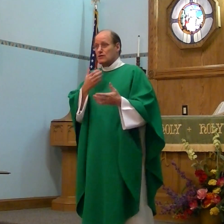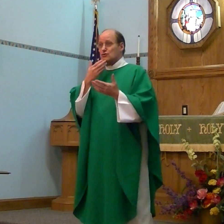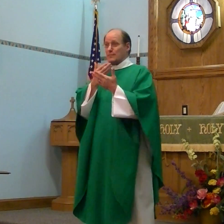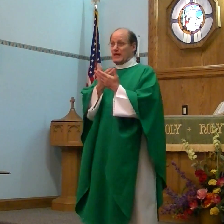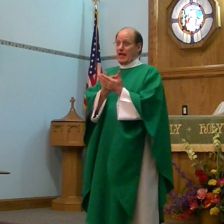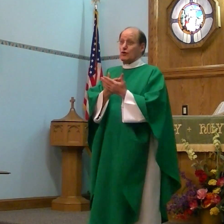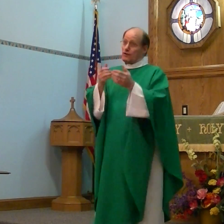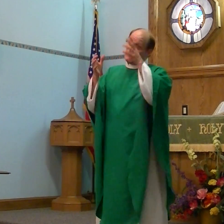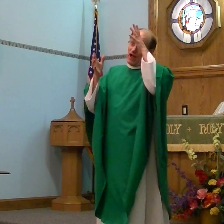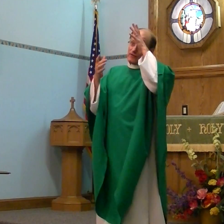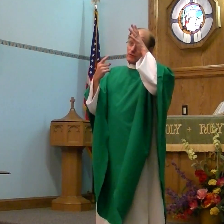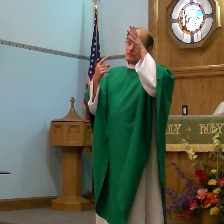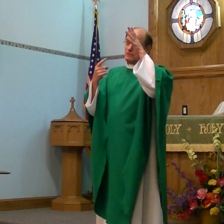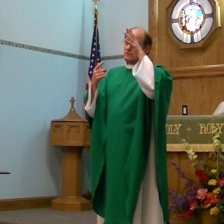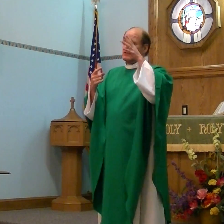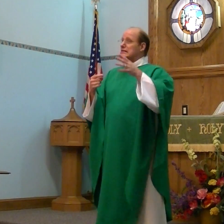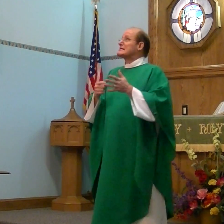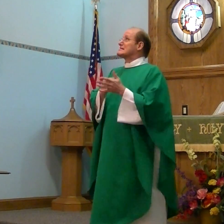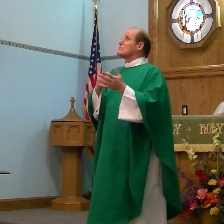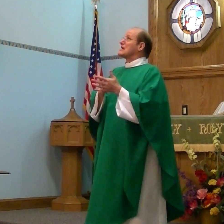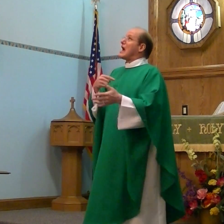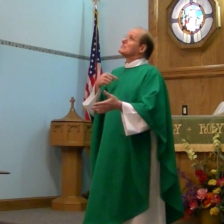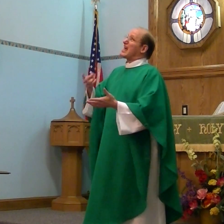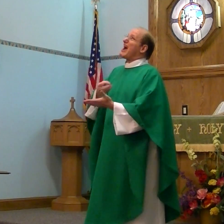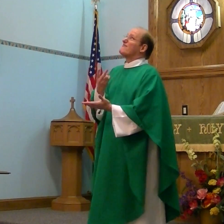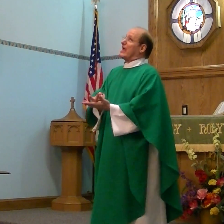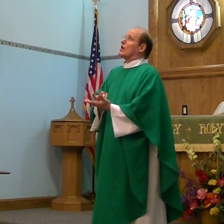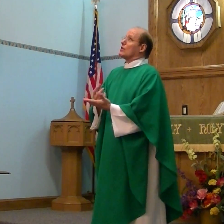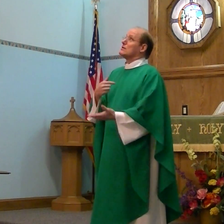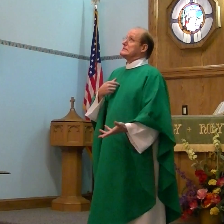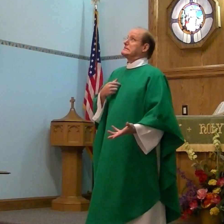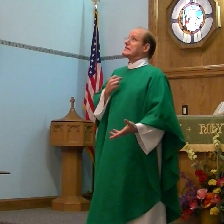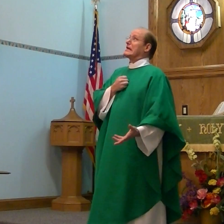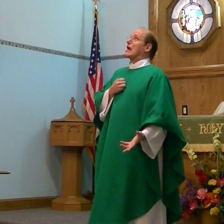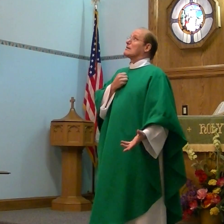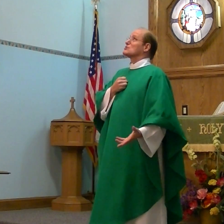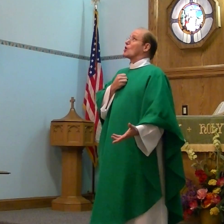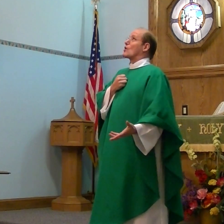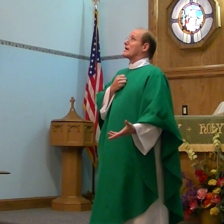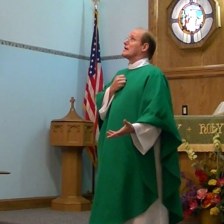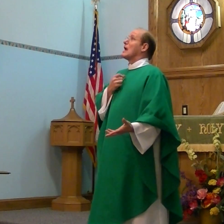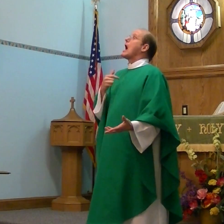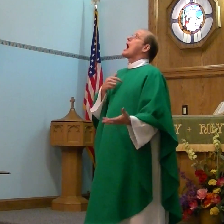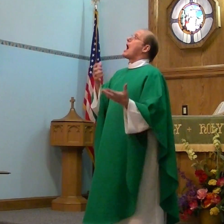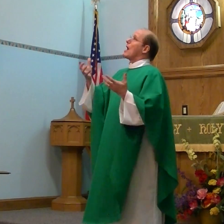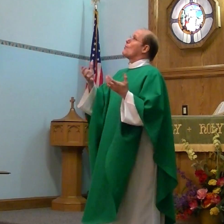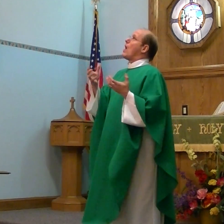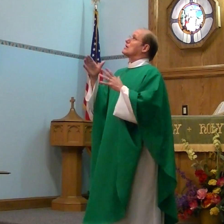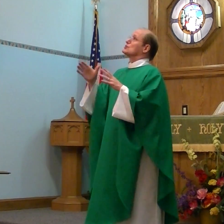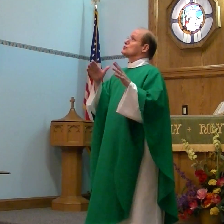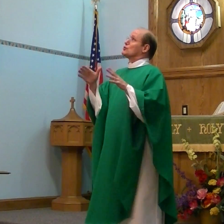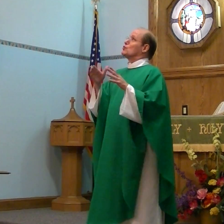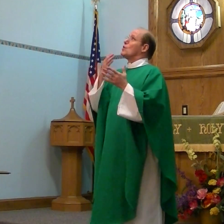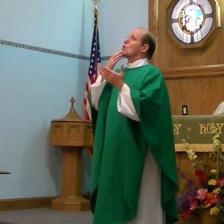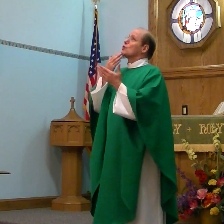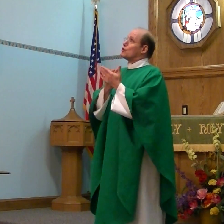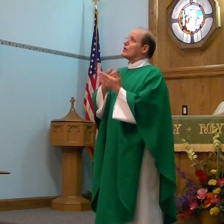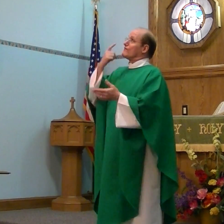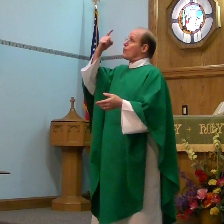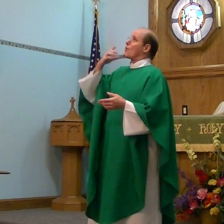to be a good father. Sometimes I fail, and I'm sorry. I want to do good for